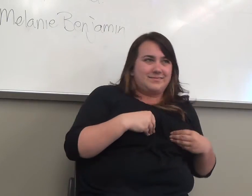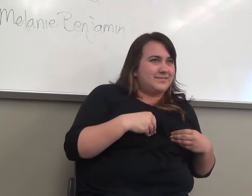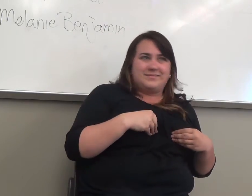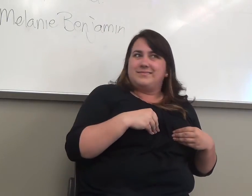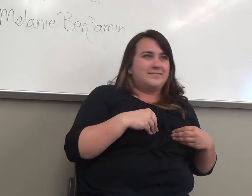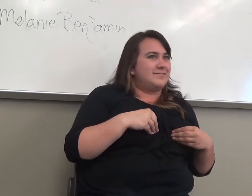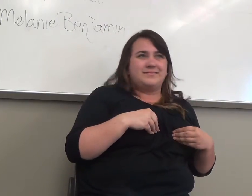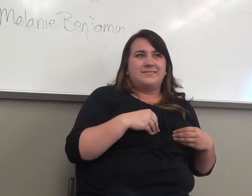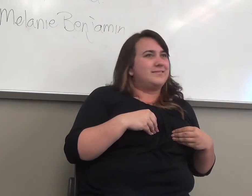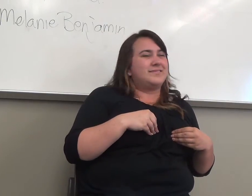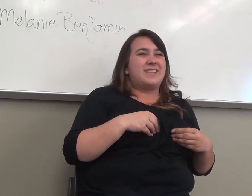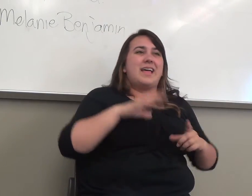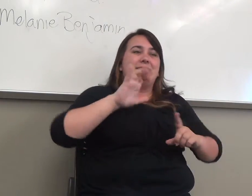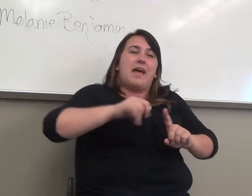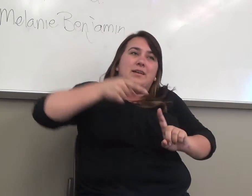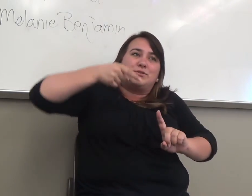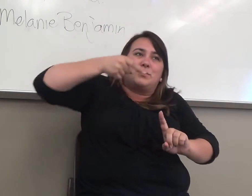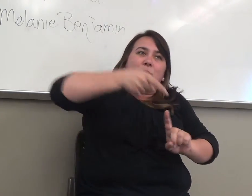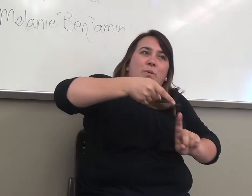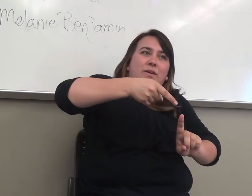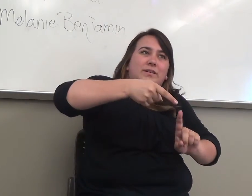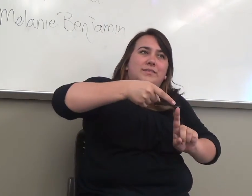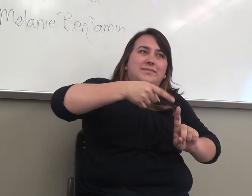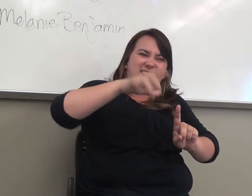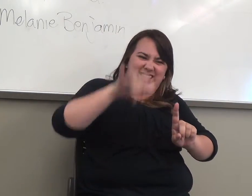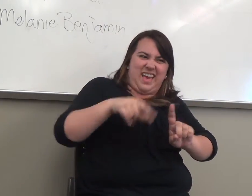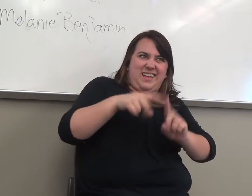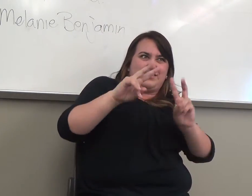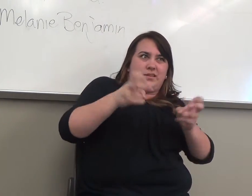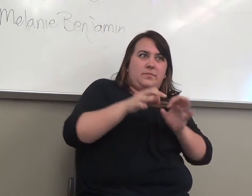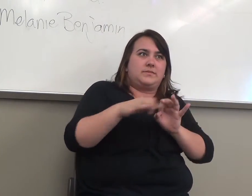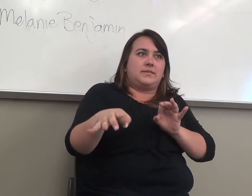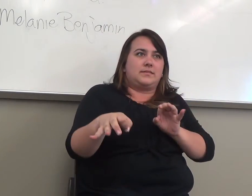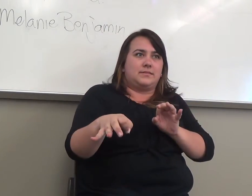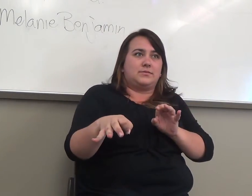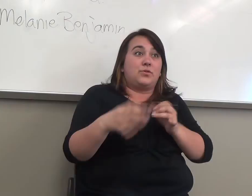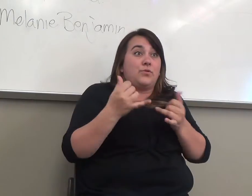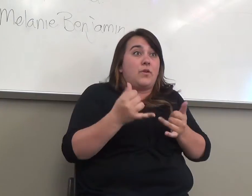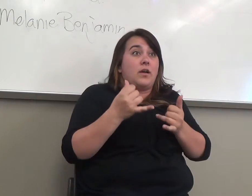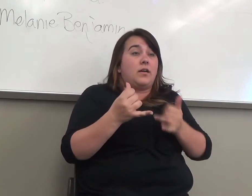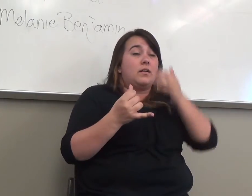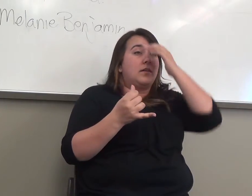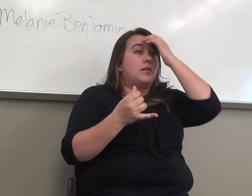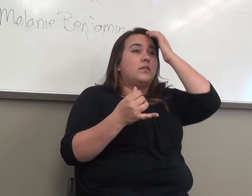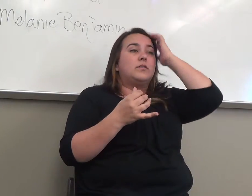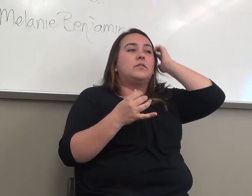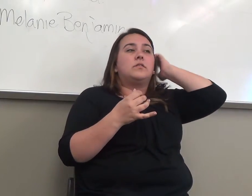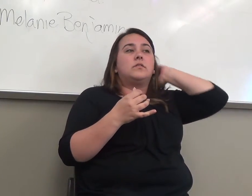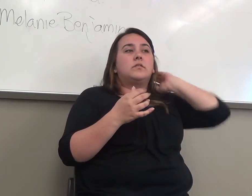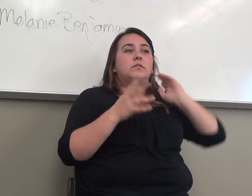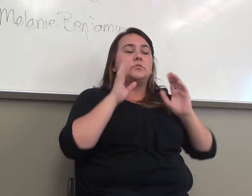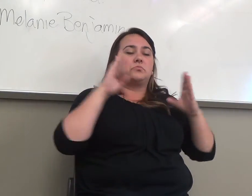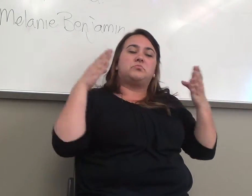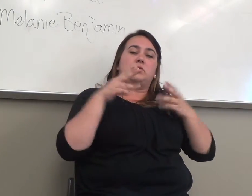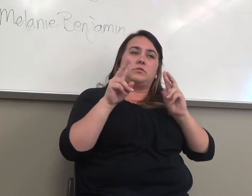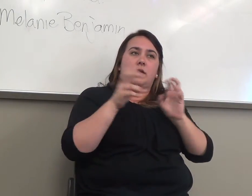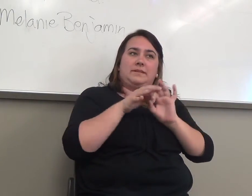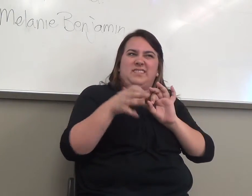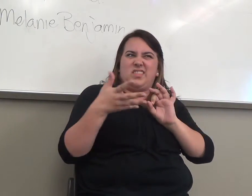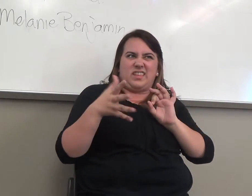Okay? That's the point she's trying to get across. So right now, we're just thinking about topic sentences.